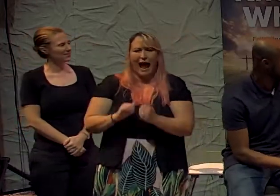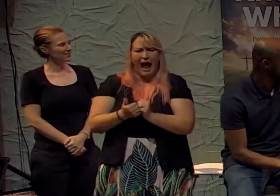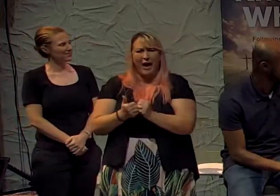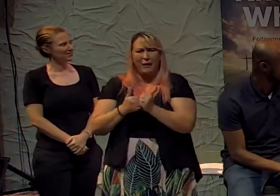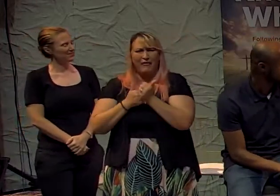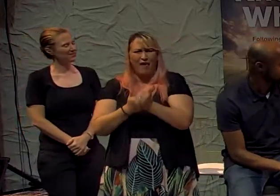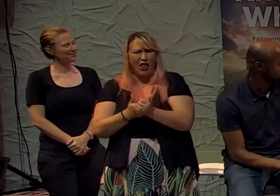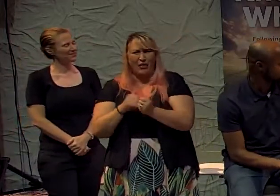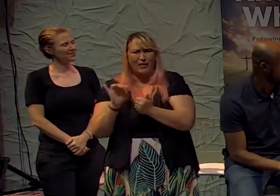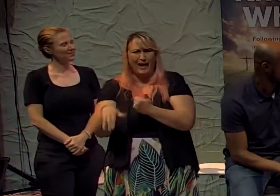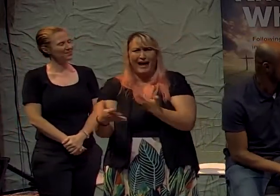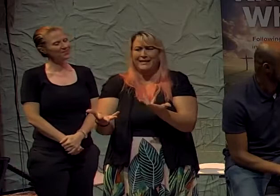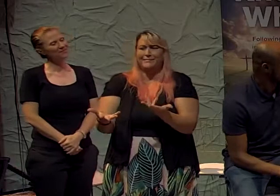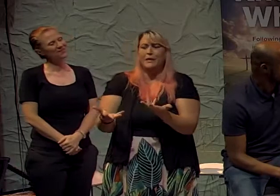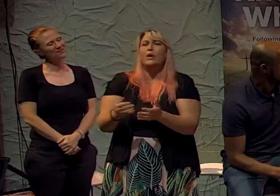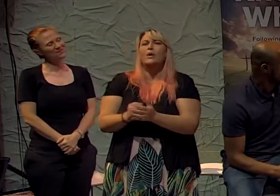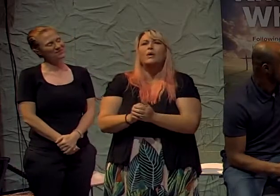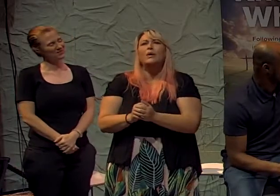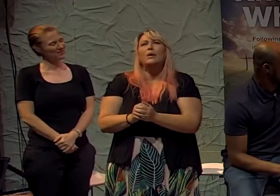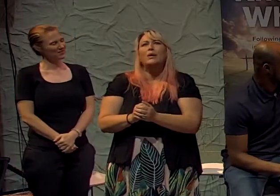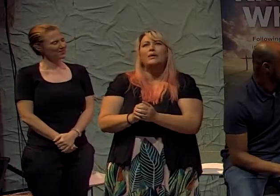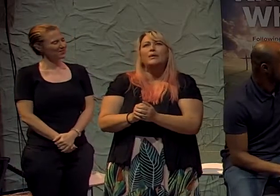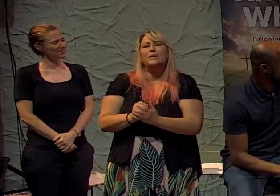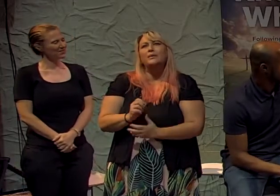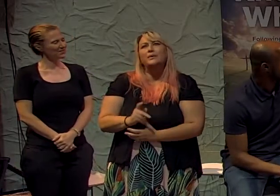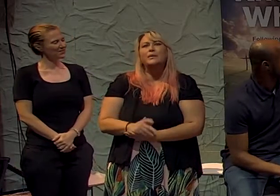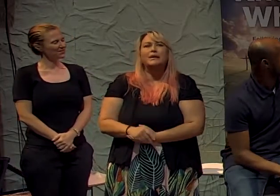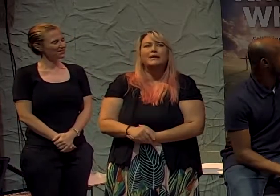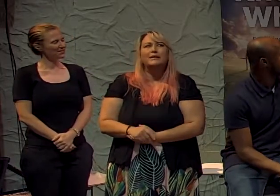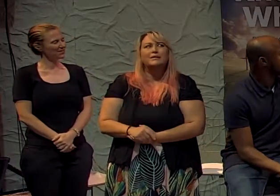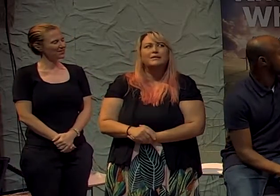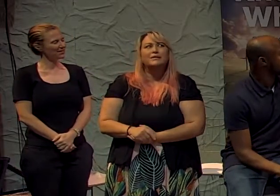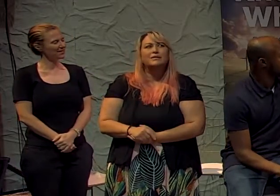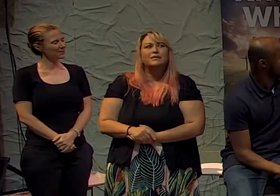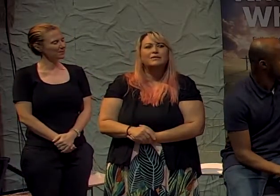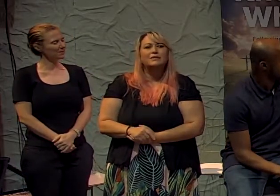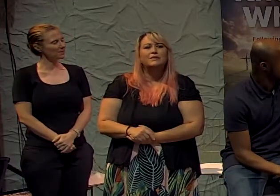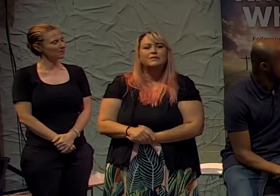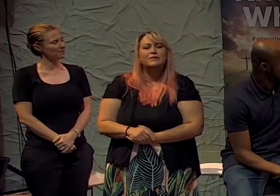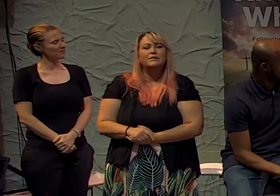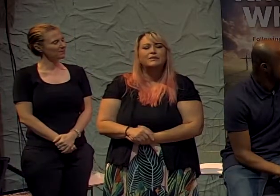that? All right, so it's funny. We